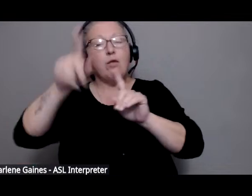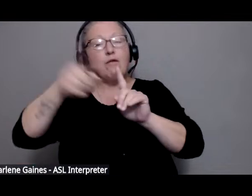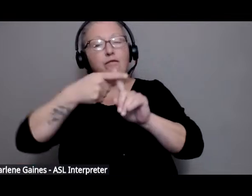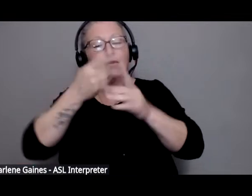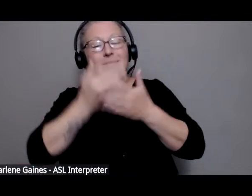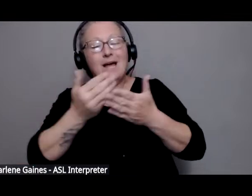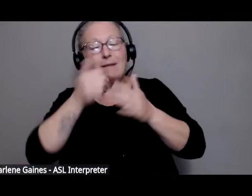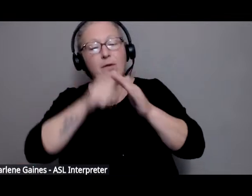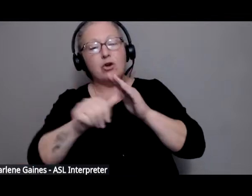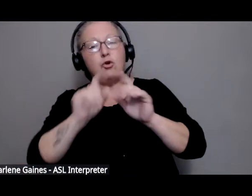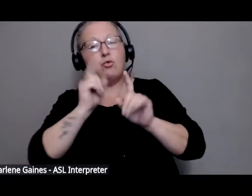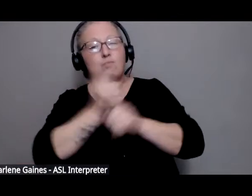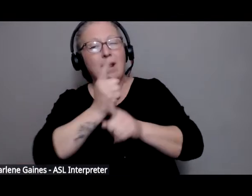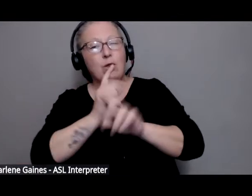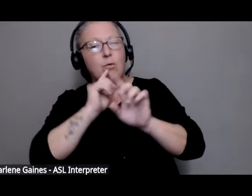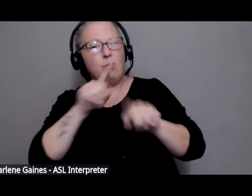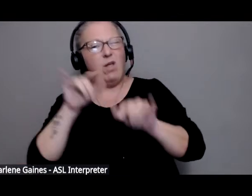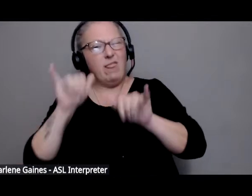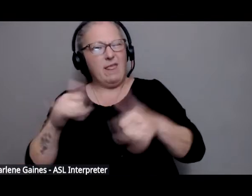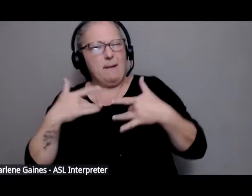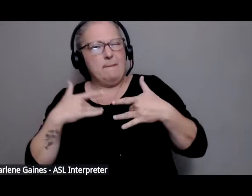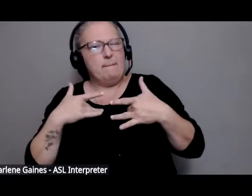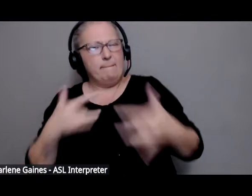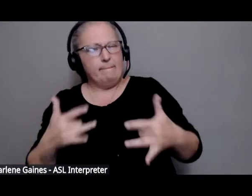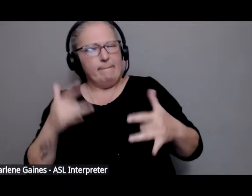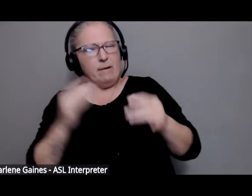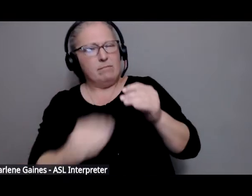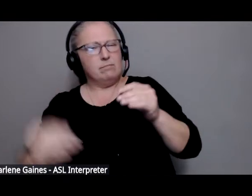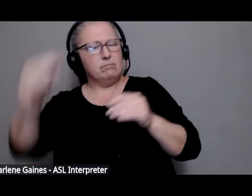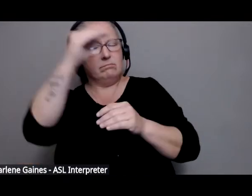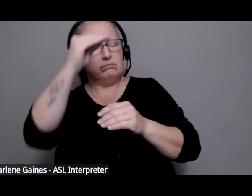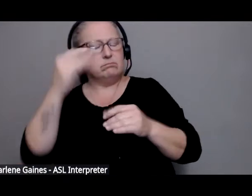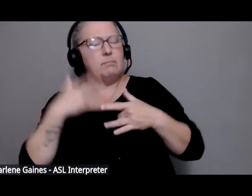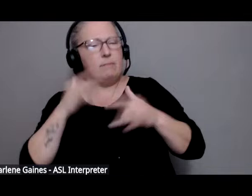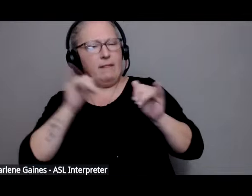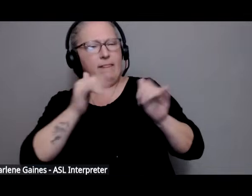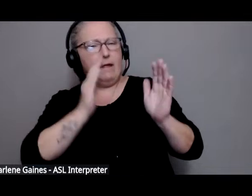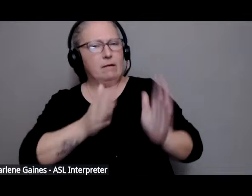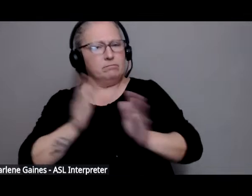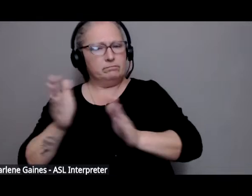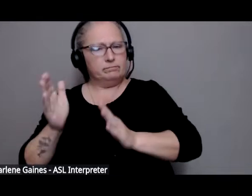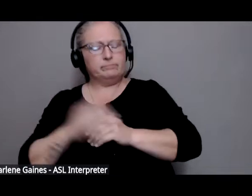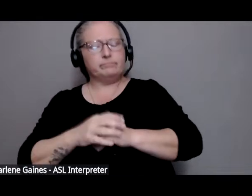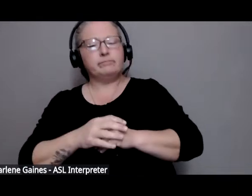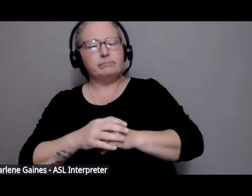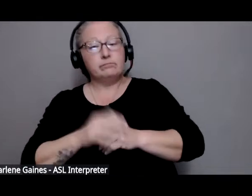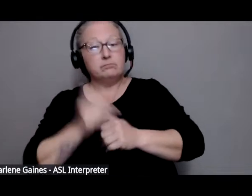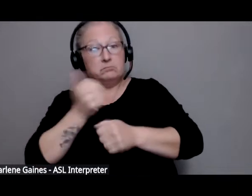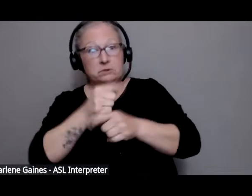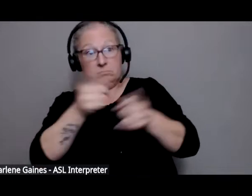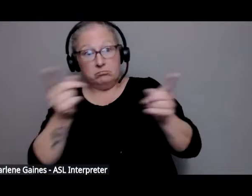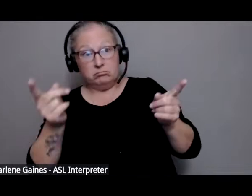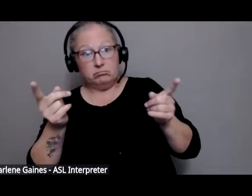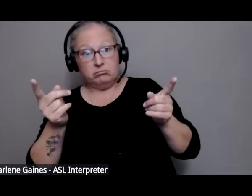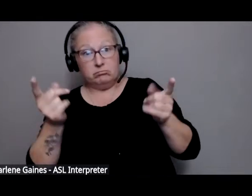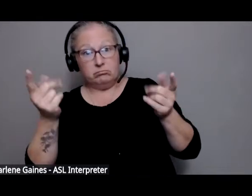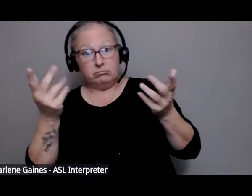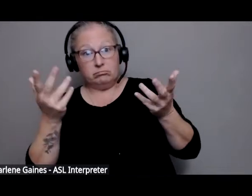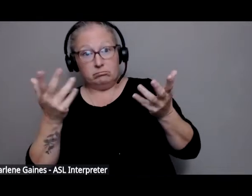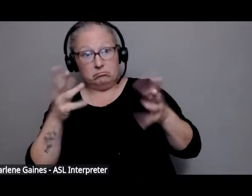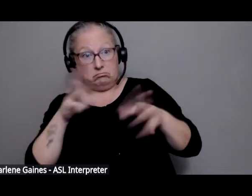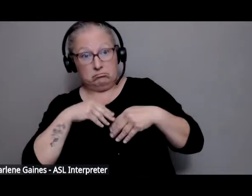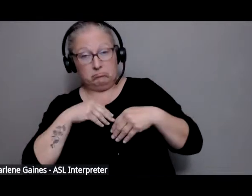I think is the way it normally is sequenced. So will anybody entertain that?